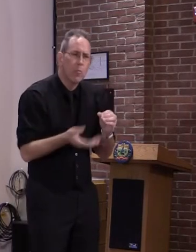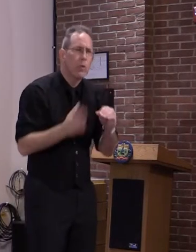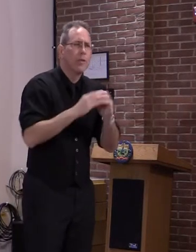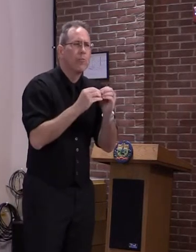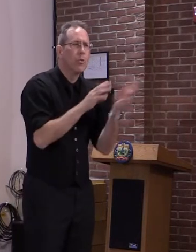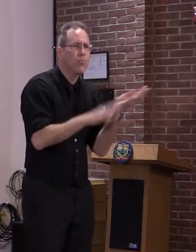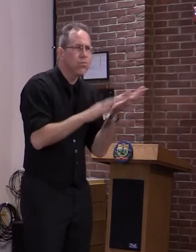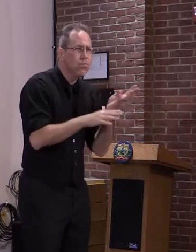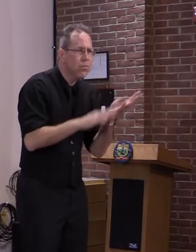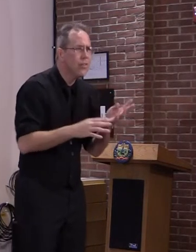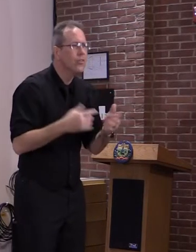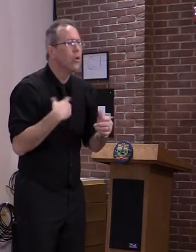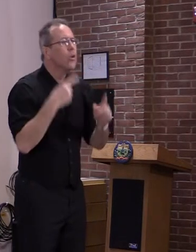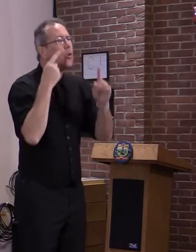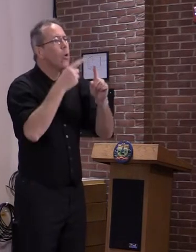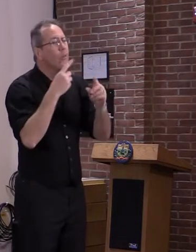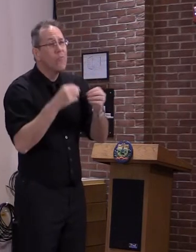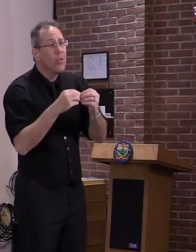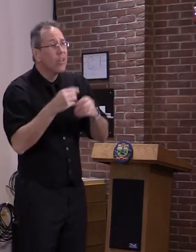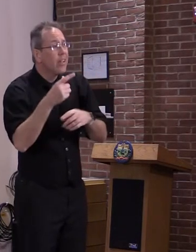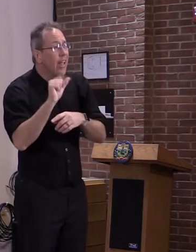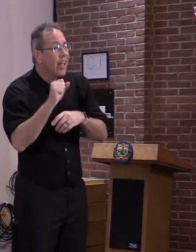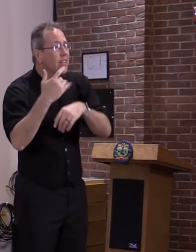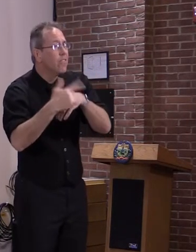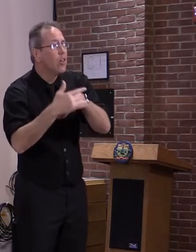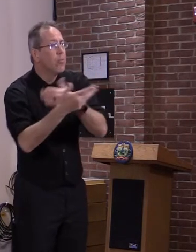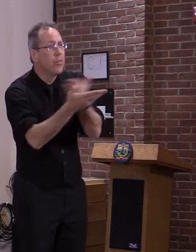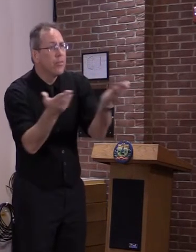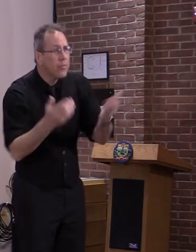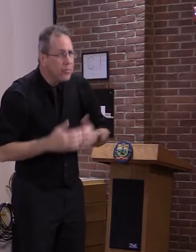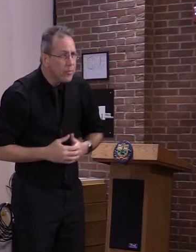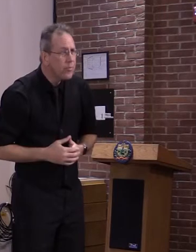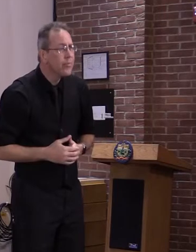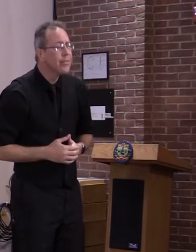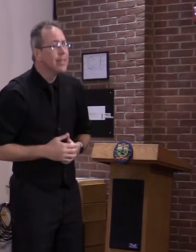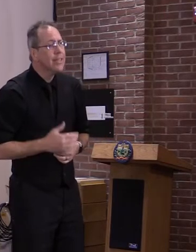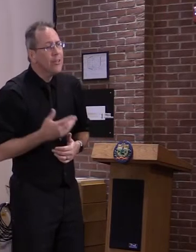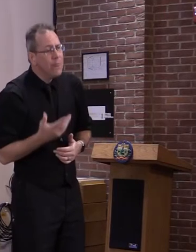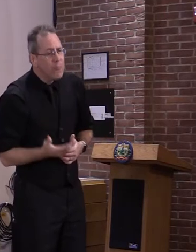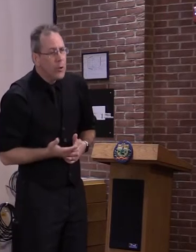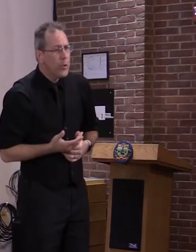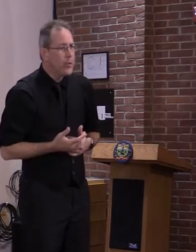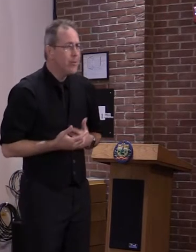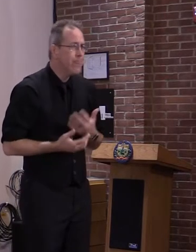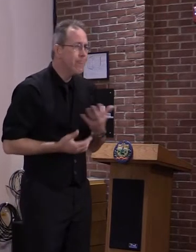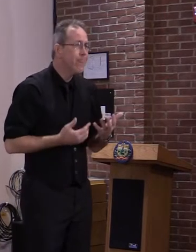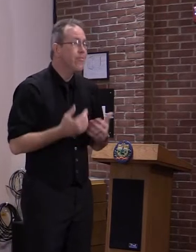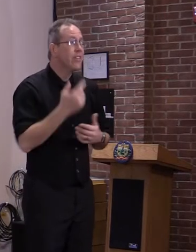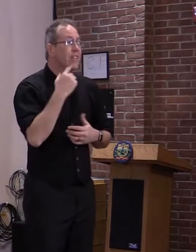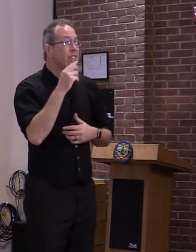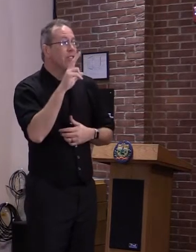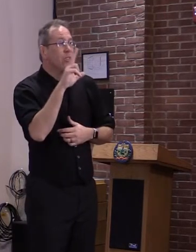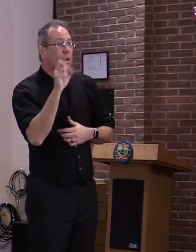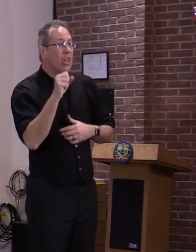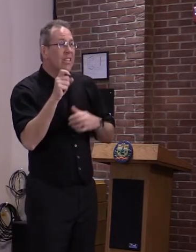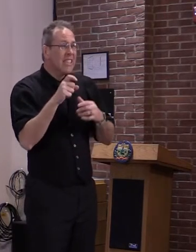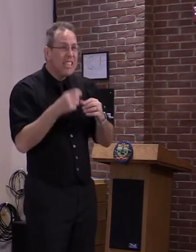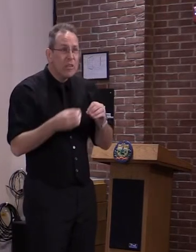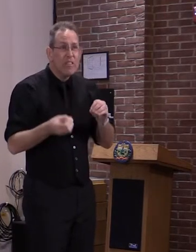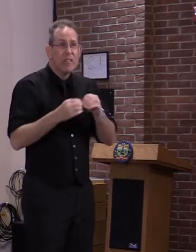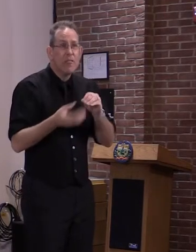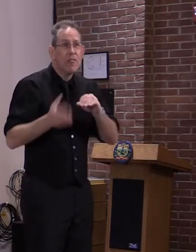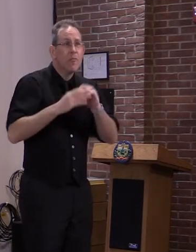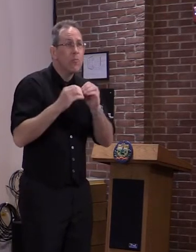of fuel, and so we. If we can do that to get us through this hump, we should.